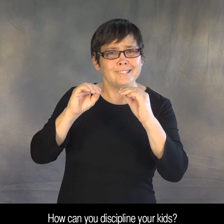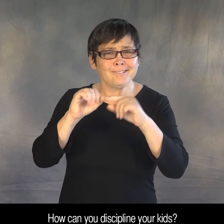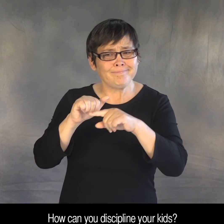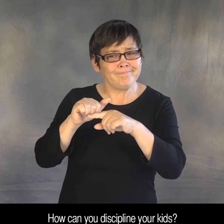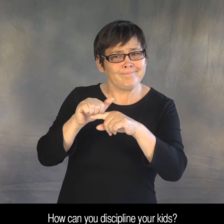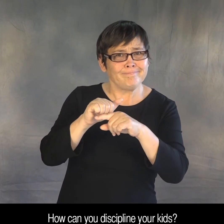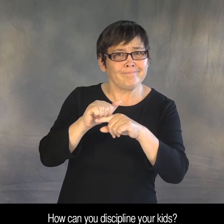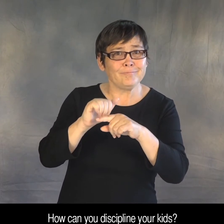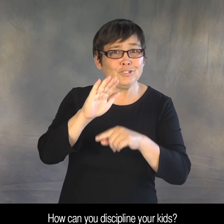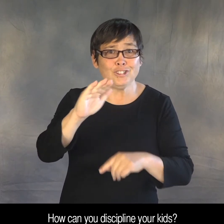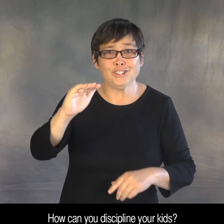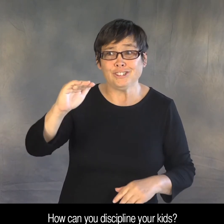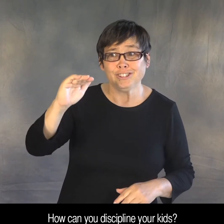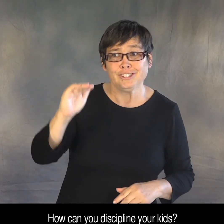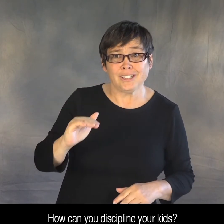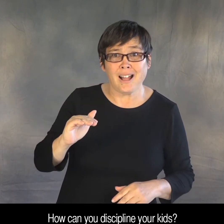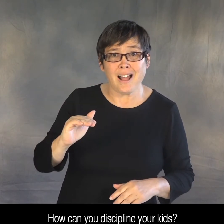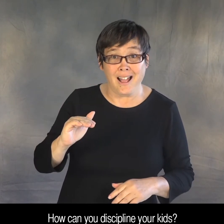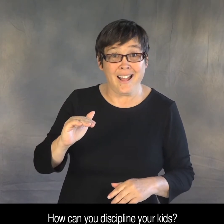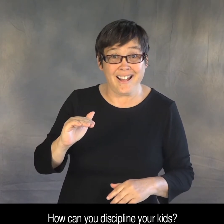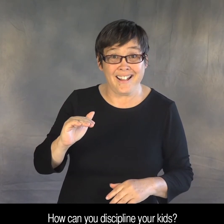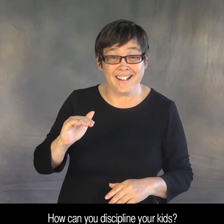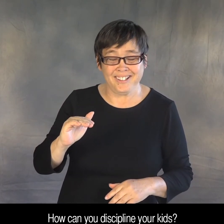How can you discipline your kids?